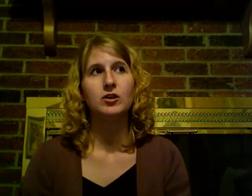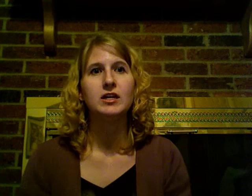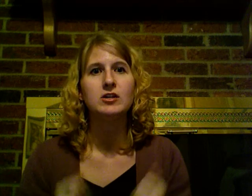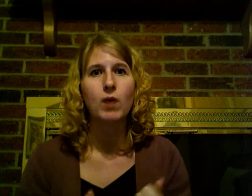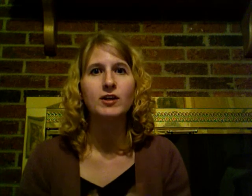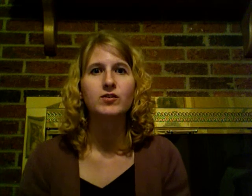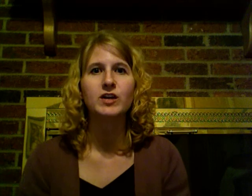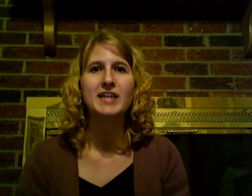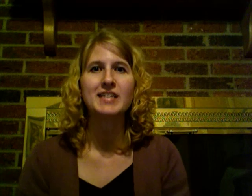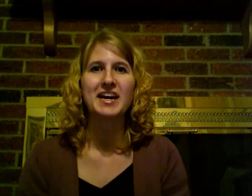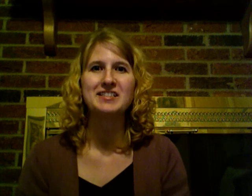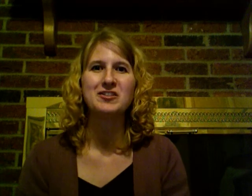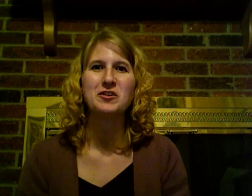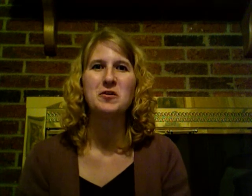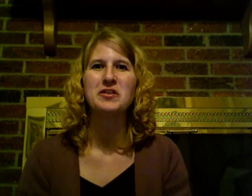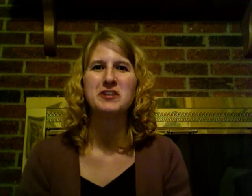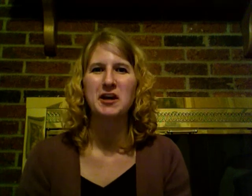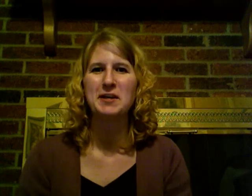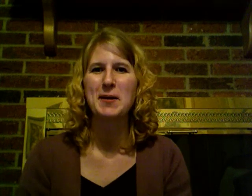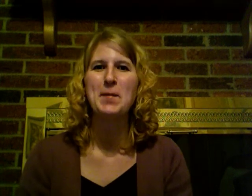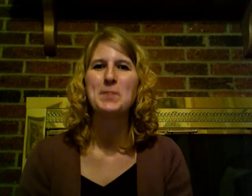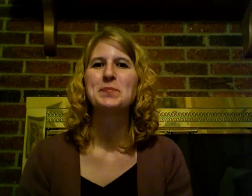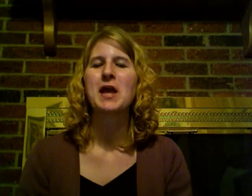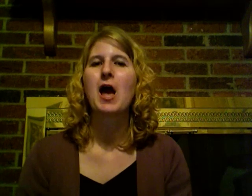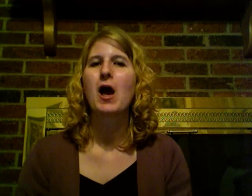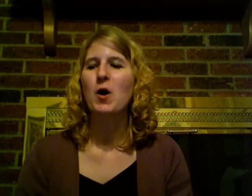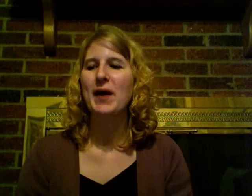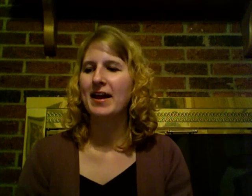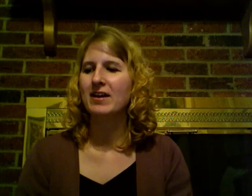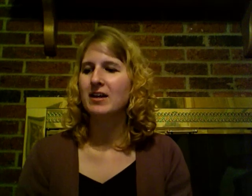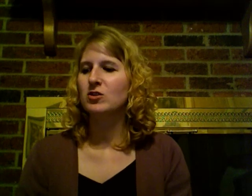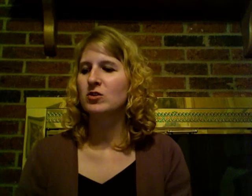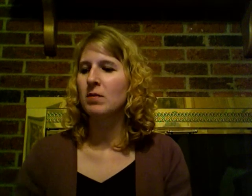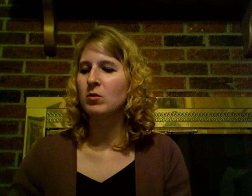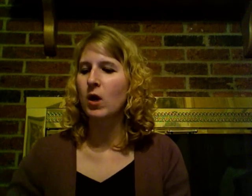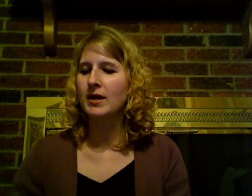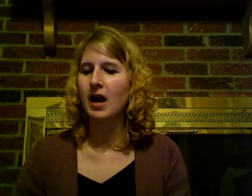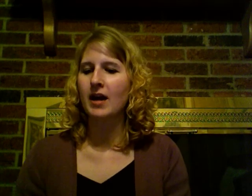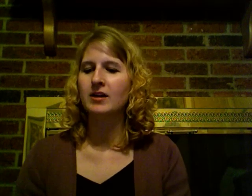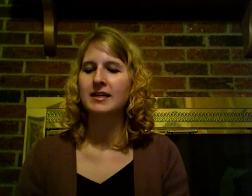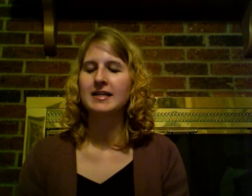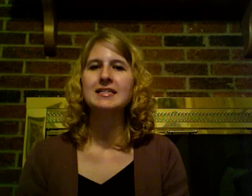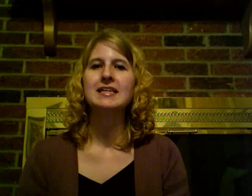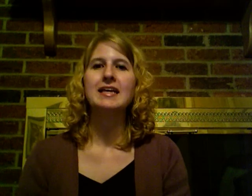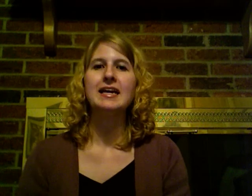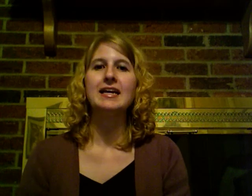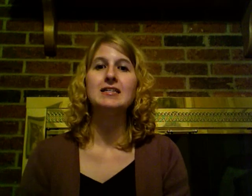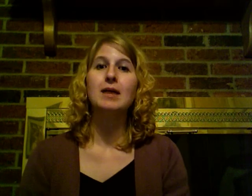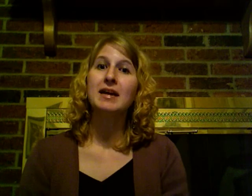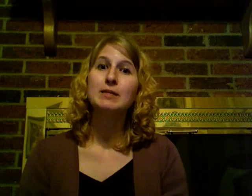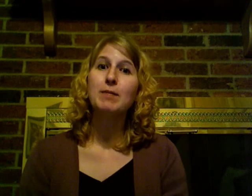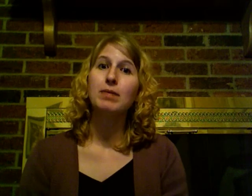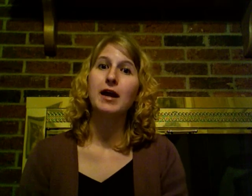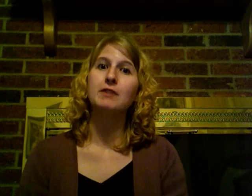need to watch for context so you know what they're talking about. Okay, so number one on our list is a baseball player.